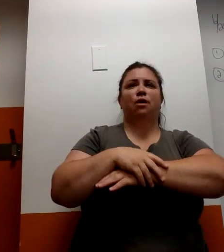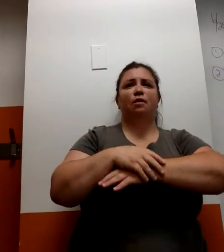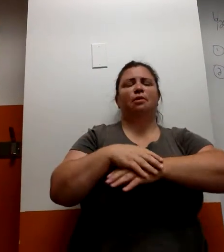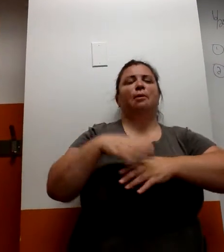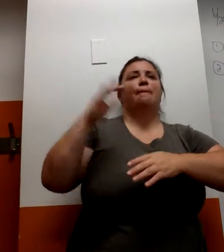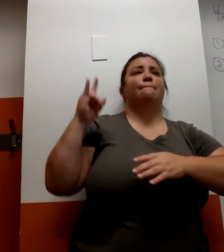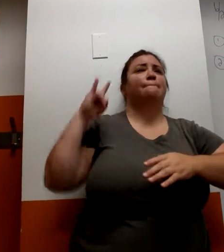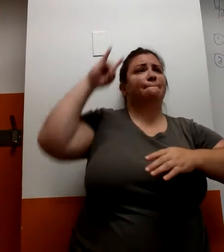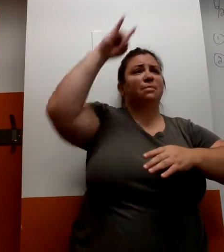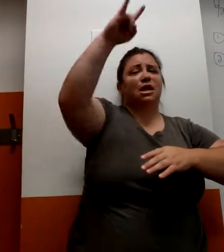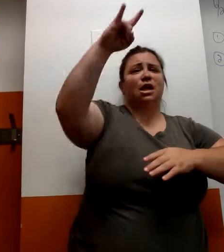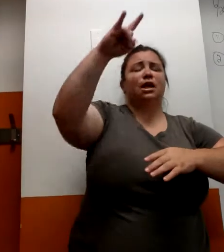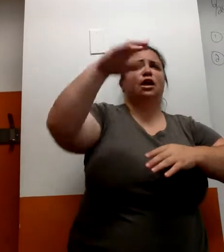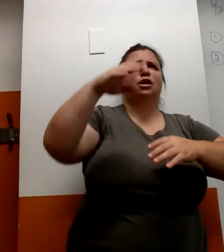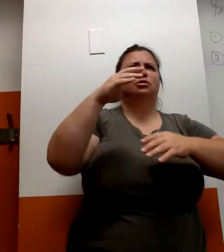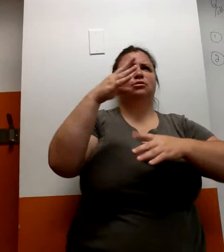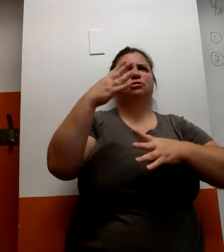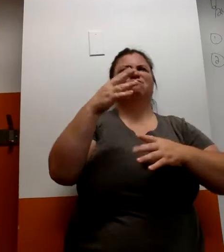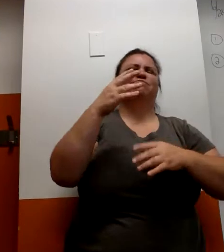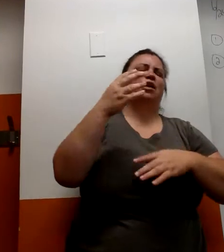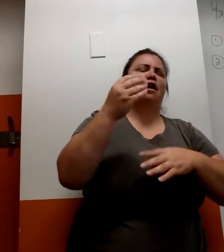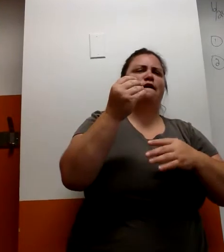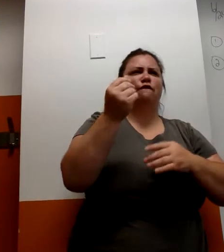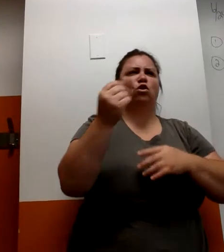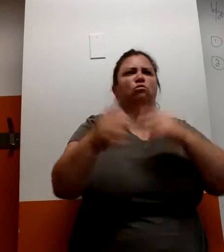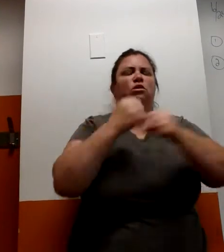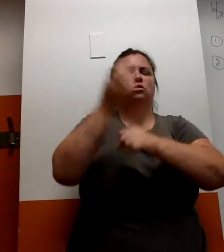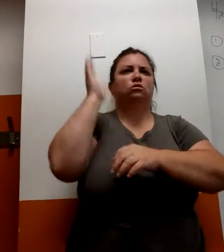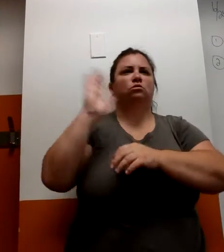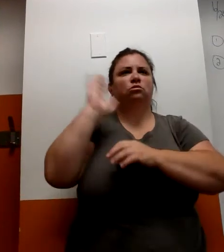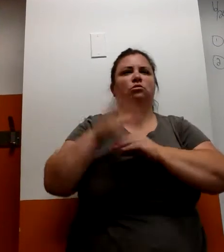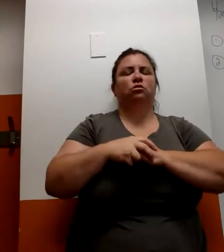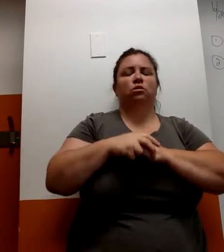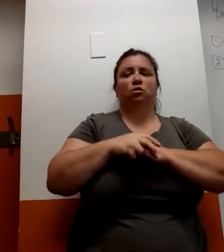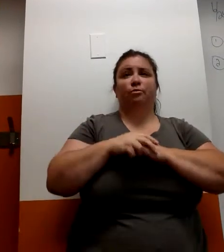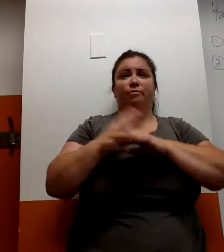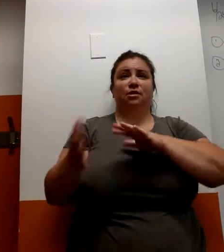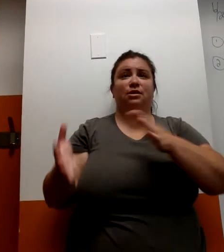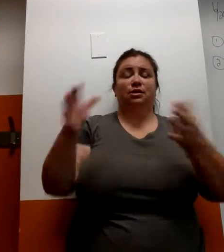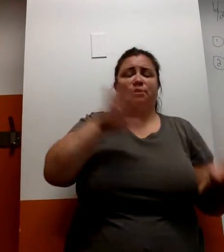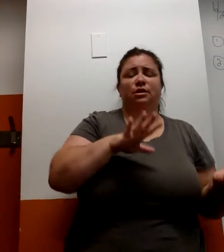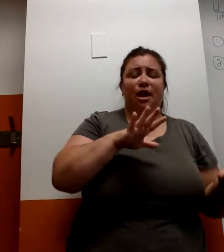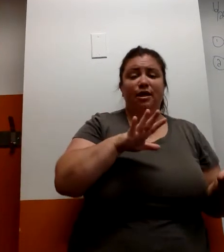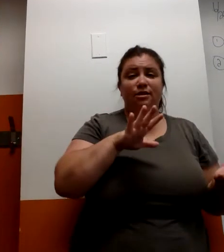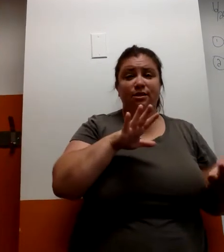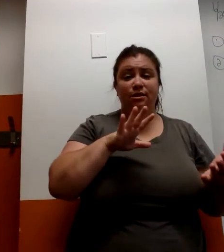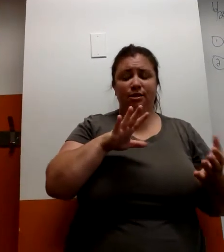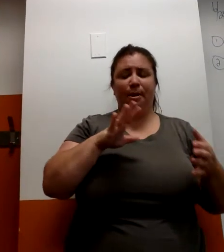ago. Half of all the deaths in the United States are due to people's behaviors. Half.